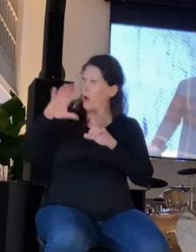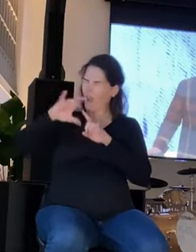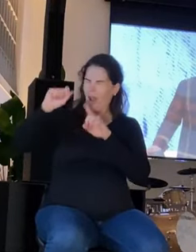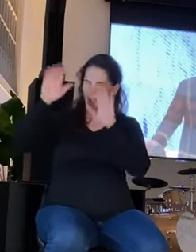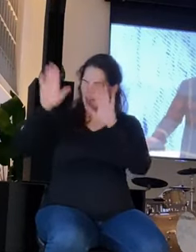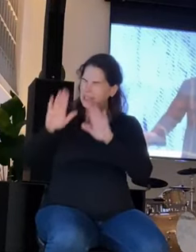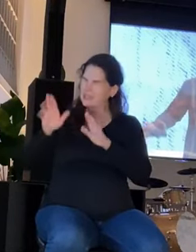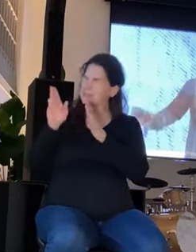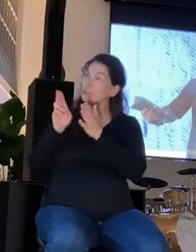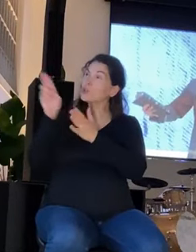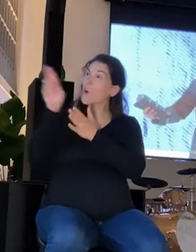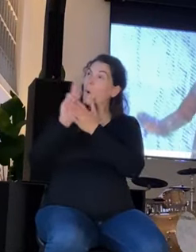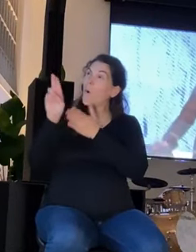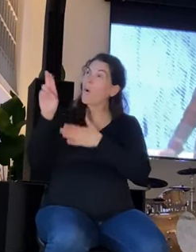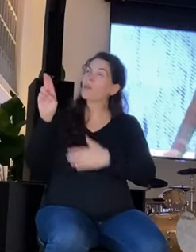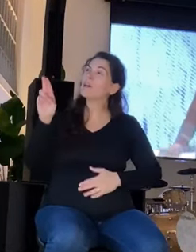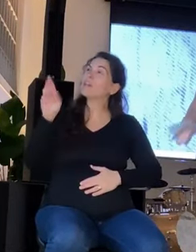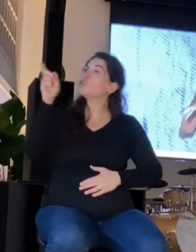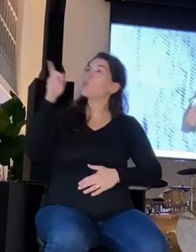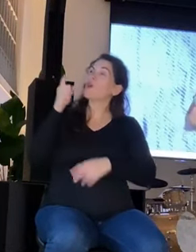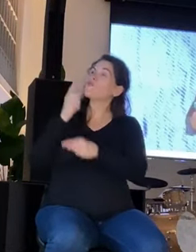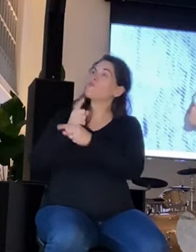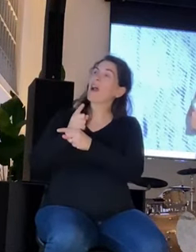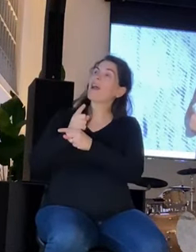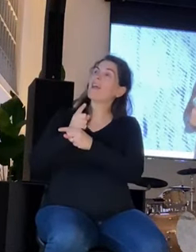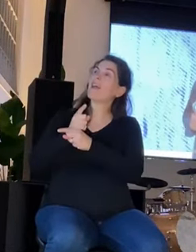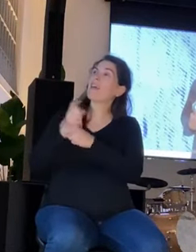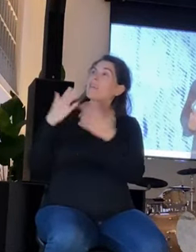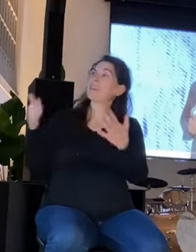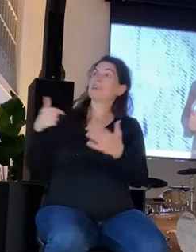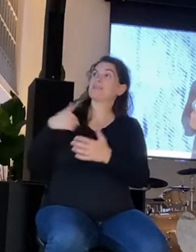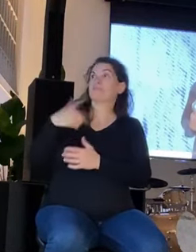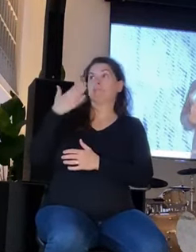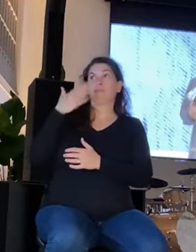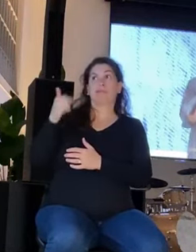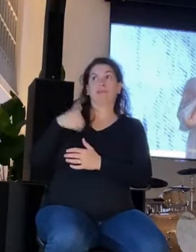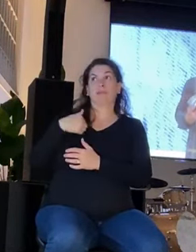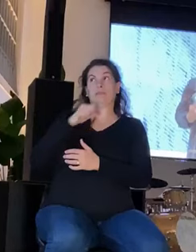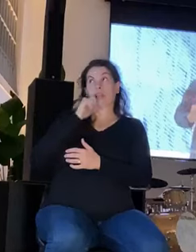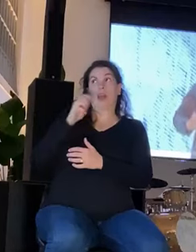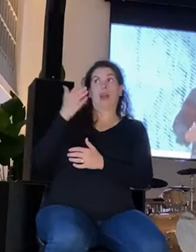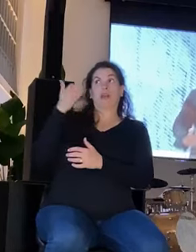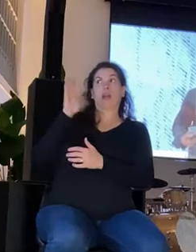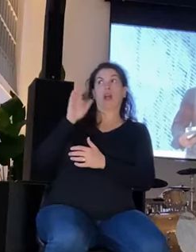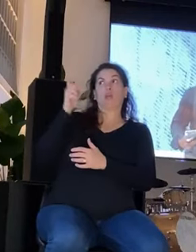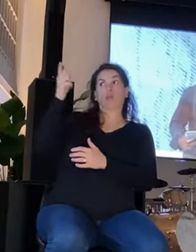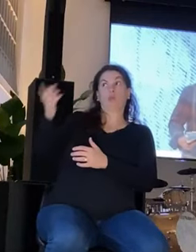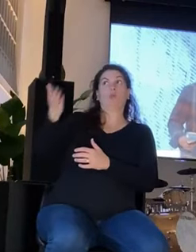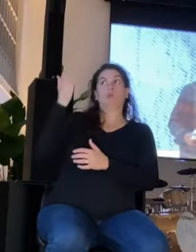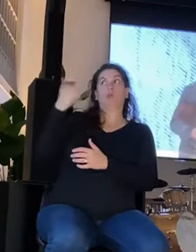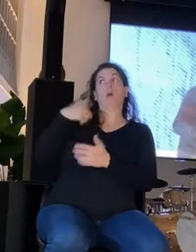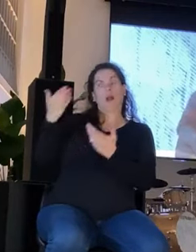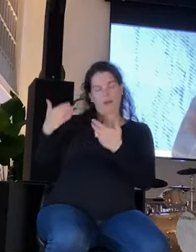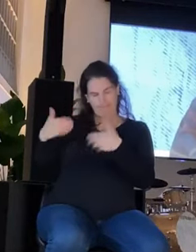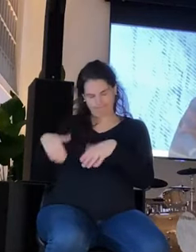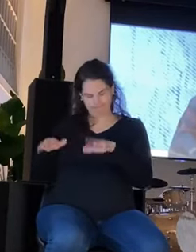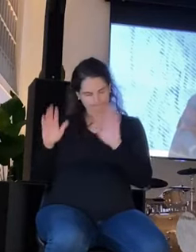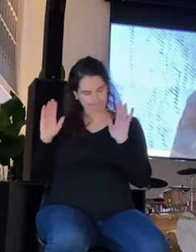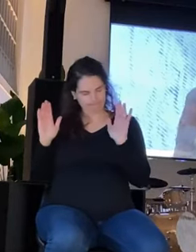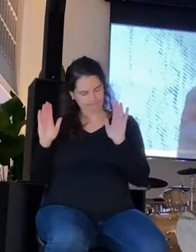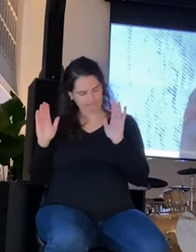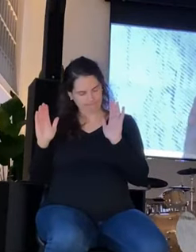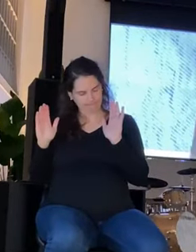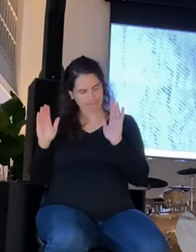are holy. God, You are right. There are things I don't know. I'm not God. You are God. And so I surrender to You. And when you